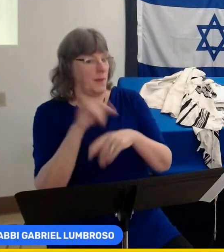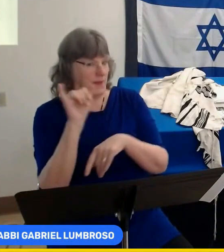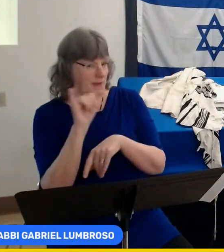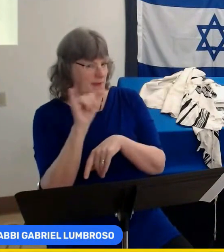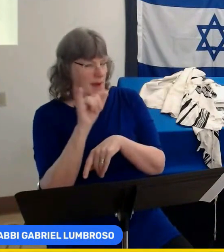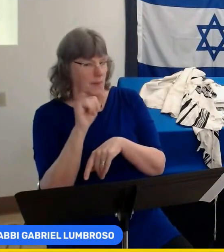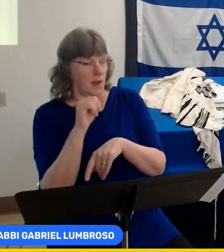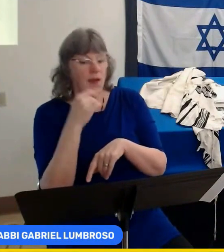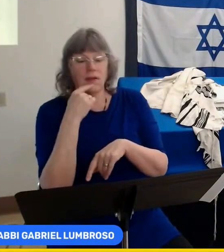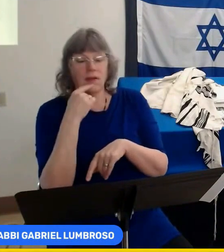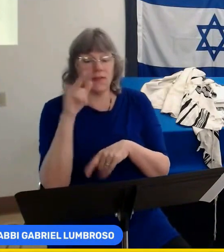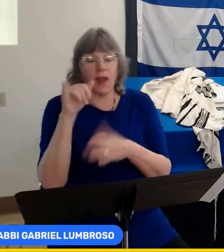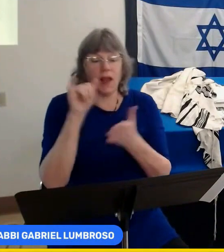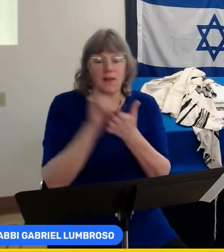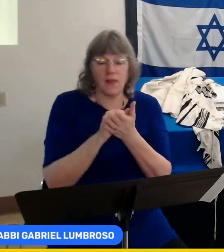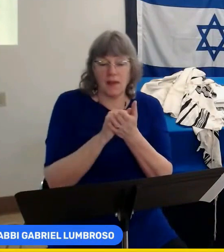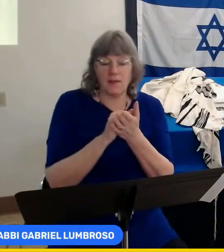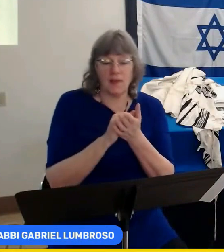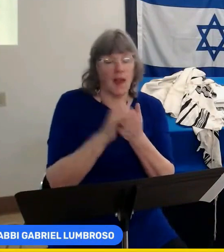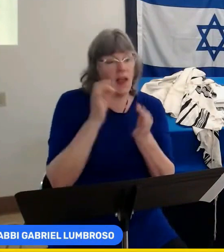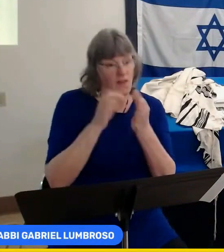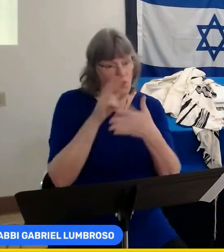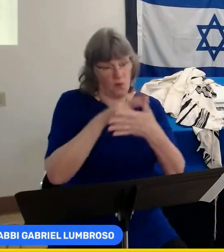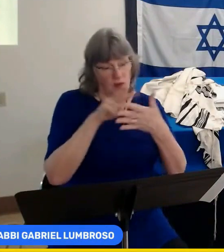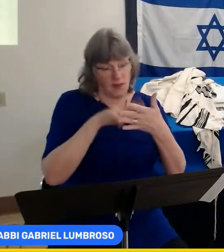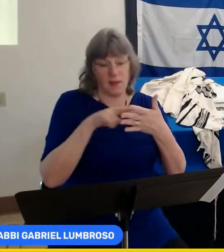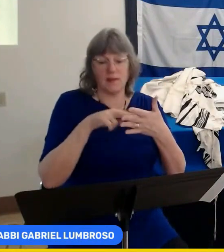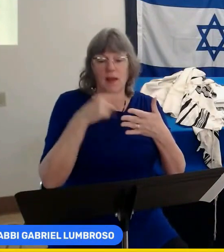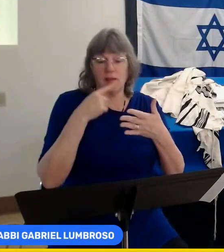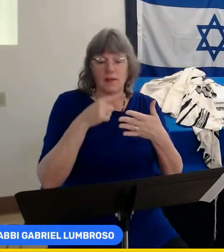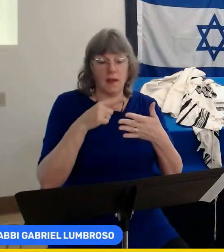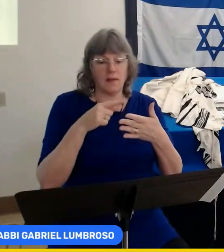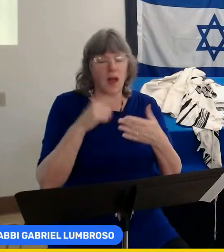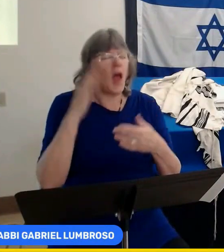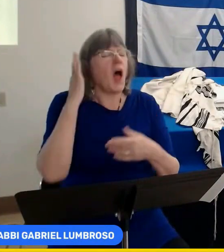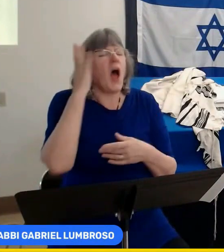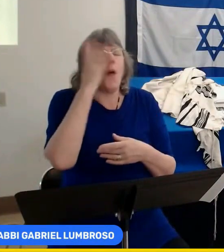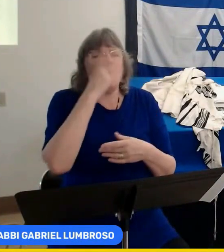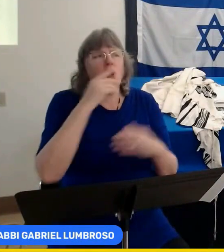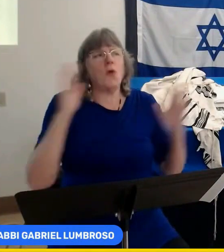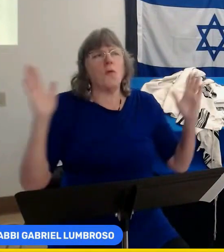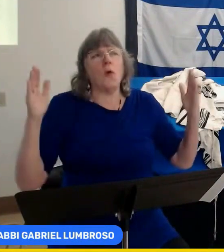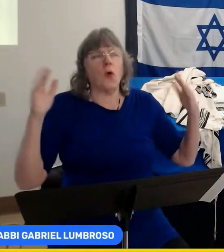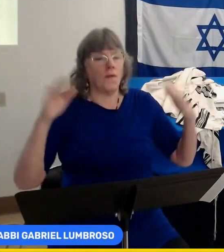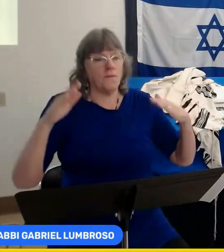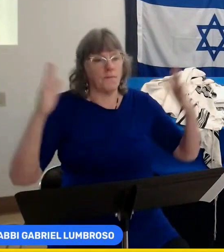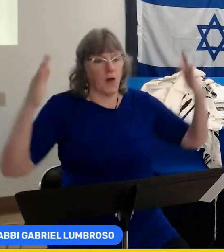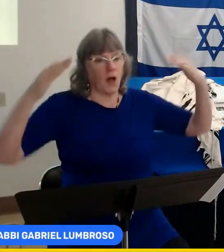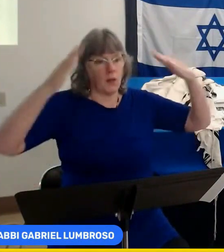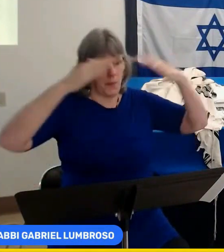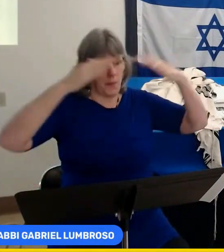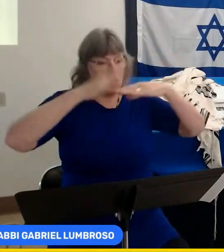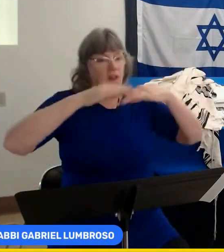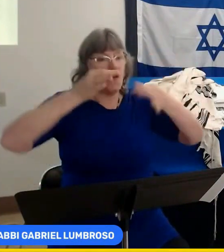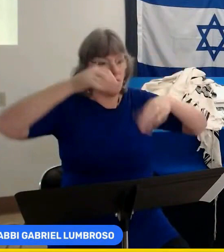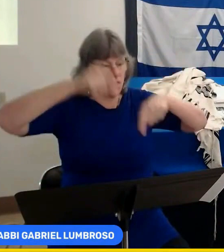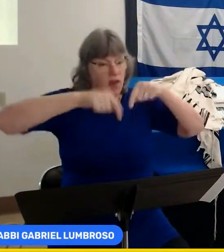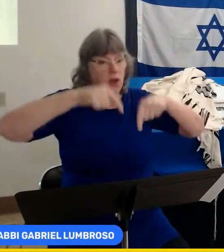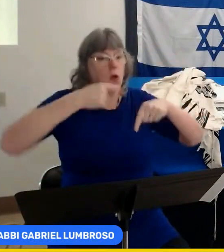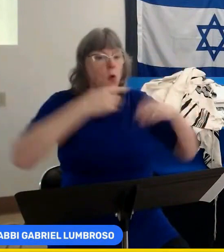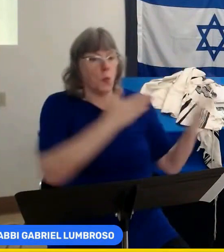so basically he's saying, if we were to read it in an English thing, he's like, "How beautiful on the mountain are the feet of him who brings the gospel."